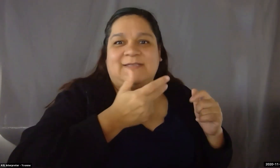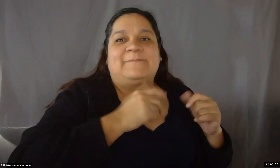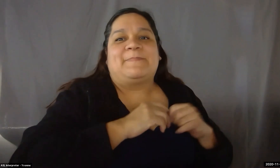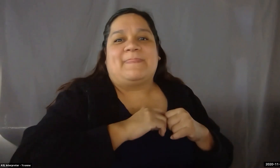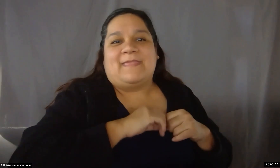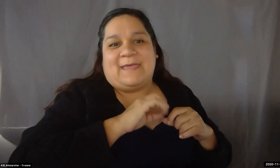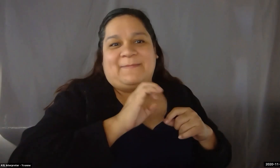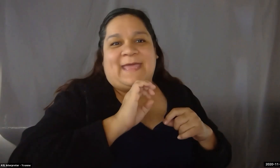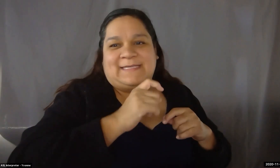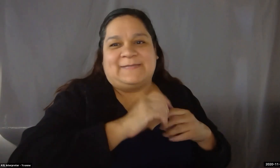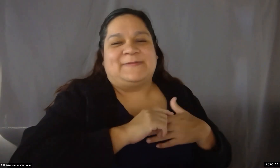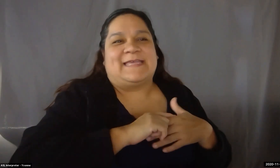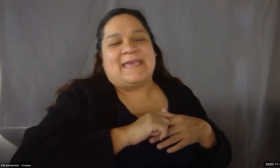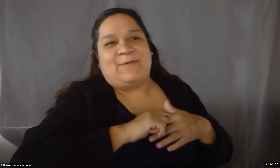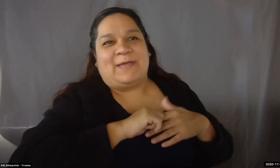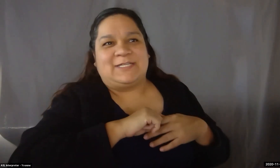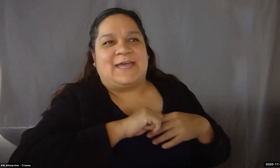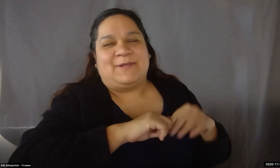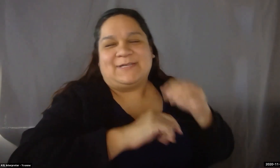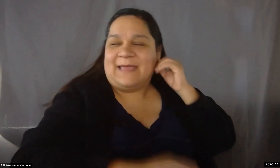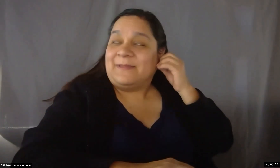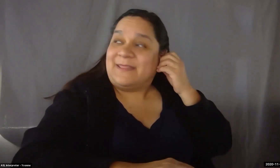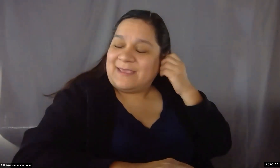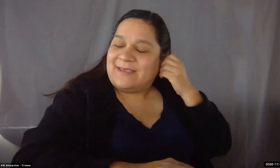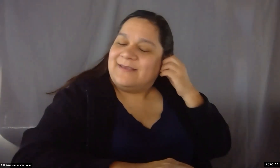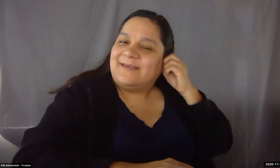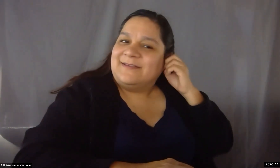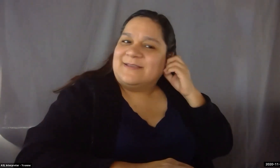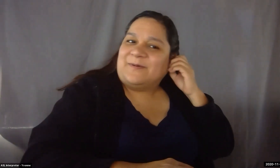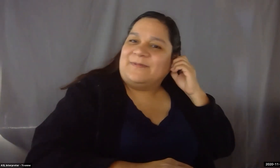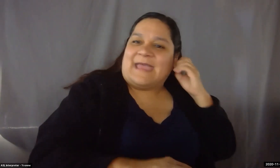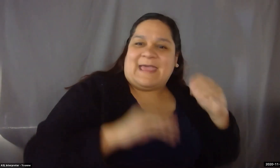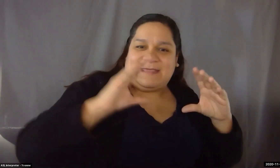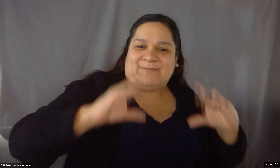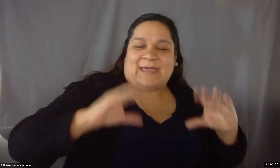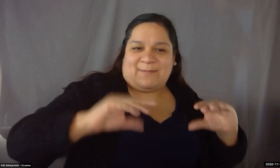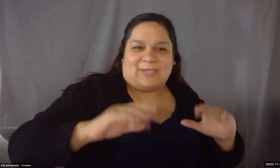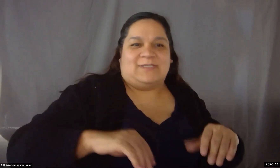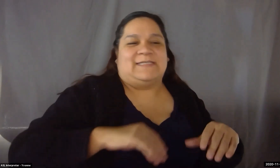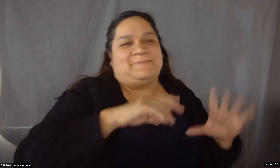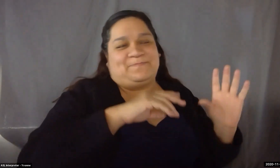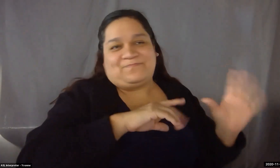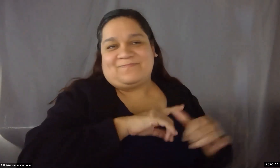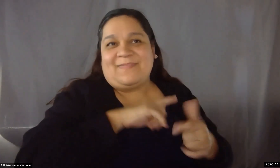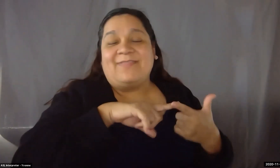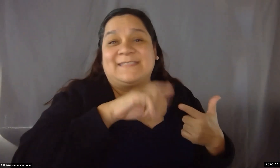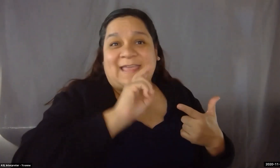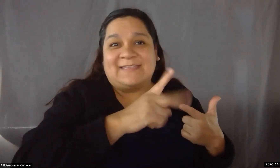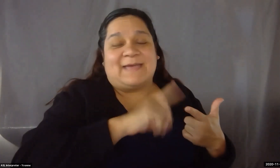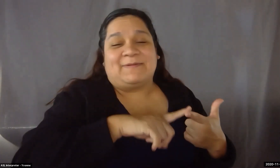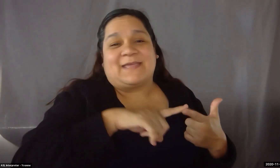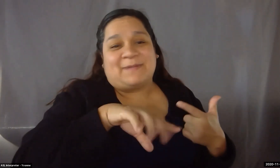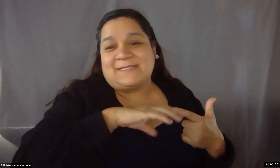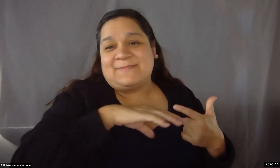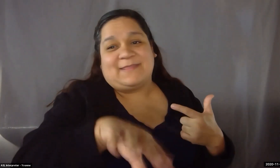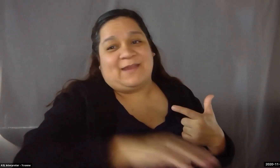of us. And my ex-husband was like, yeah, we probably should have gotten a bigger tent. I'm like, you think? So yeah, and then we had air mattresses. The second